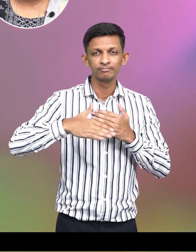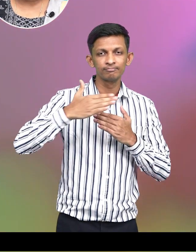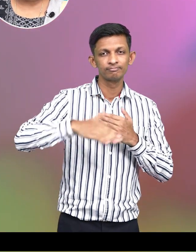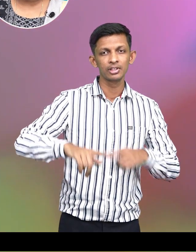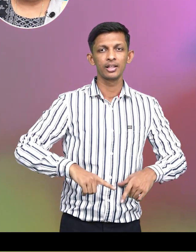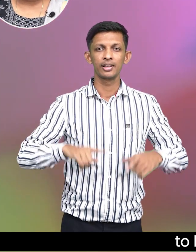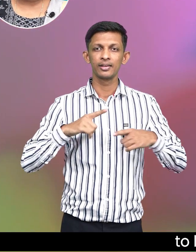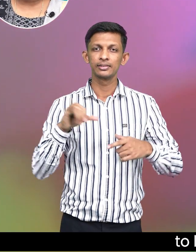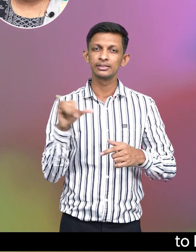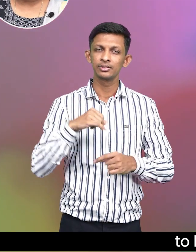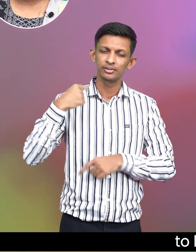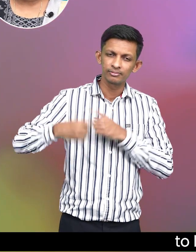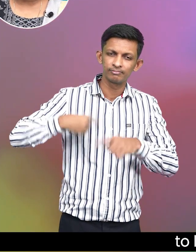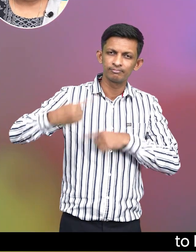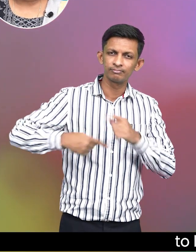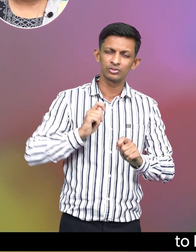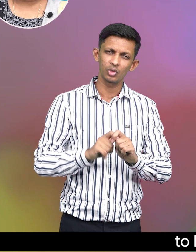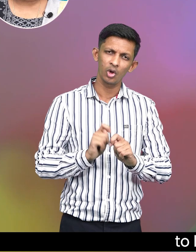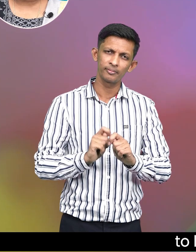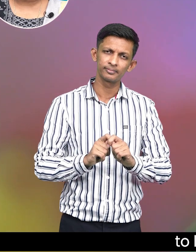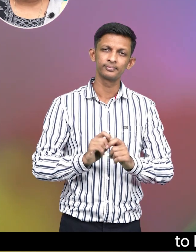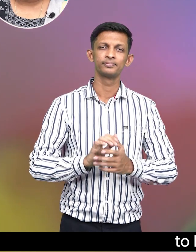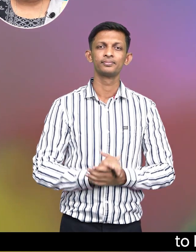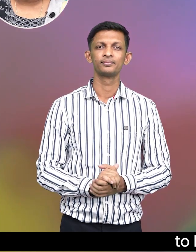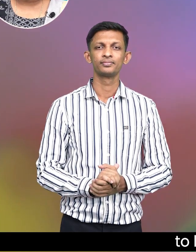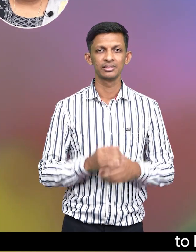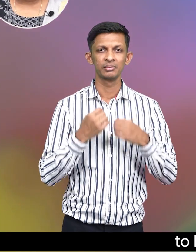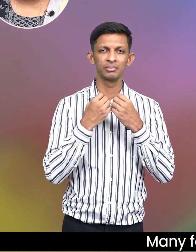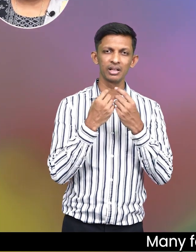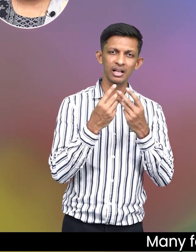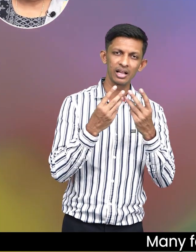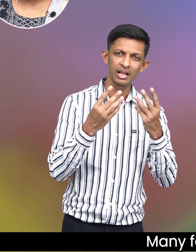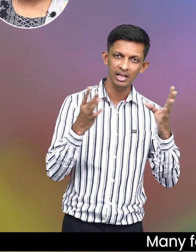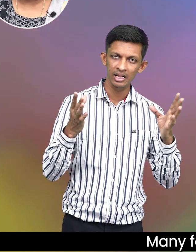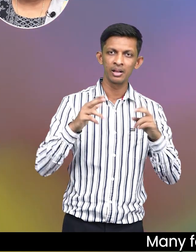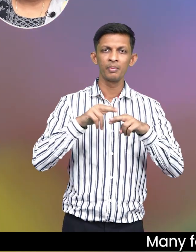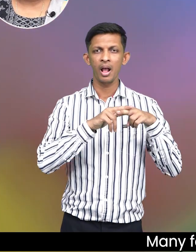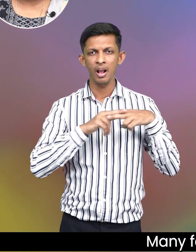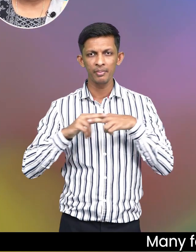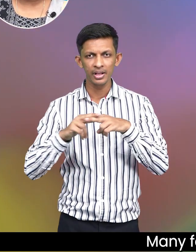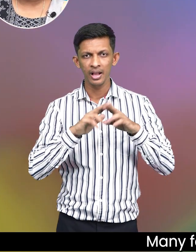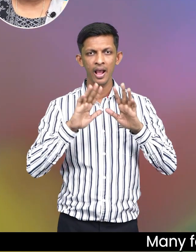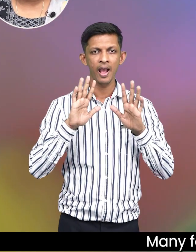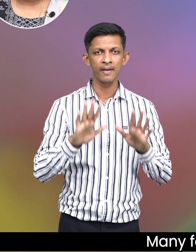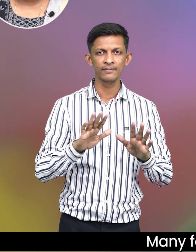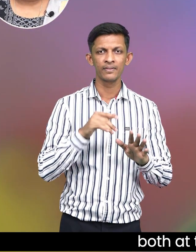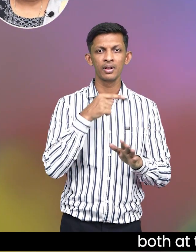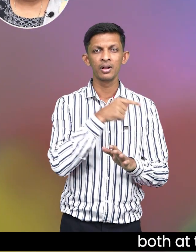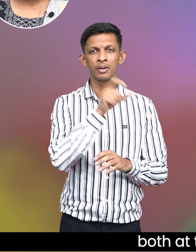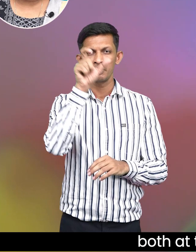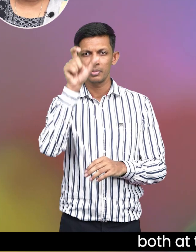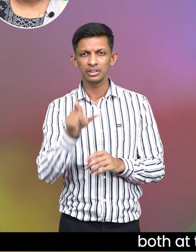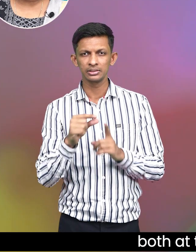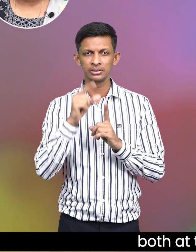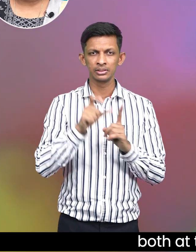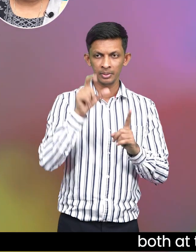They continue to live as daily workers. Many families have residences both